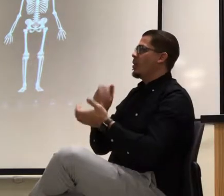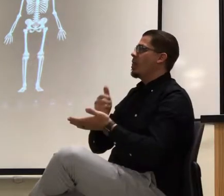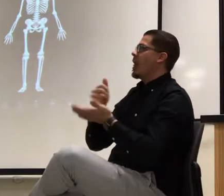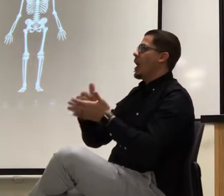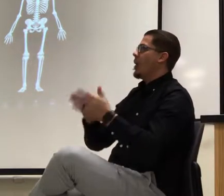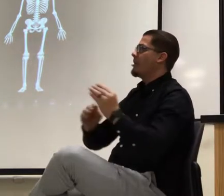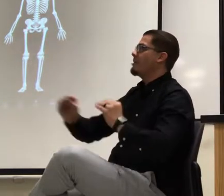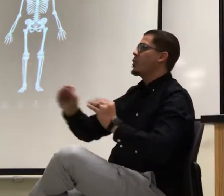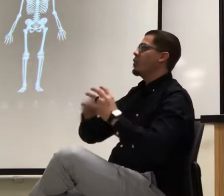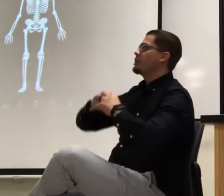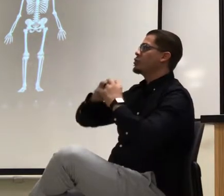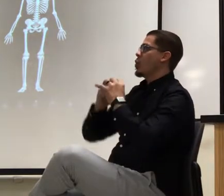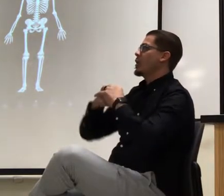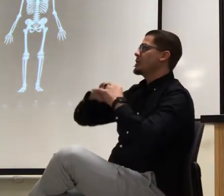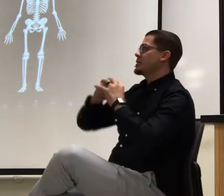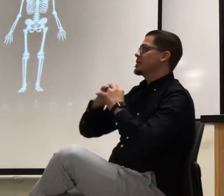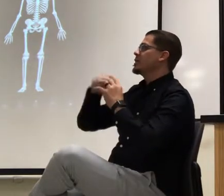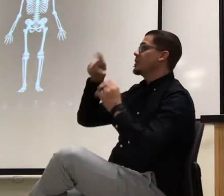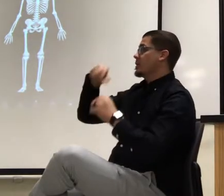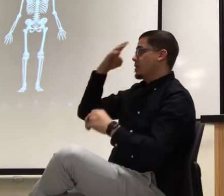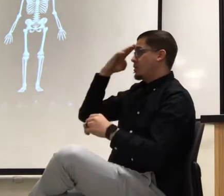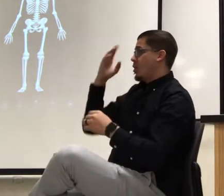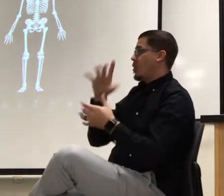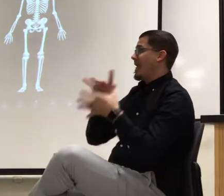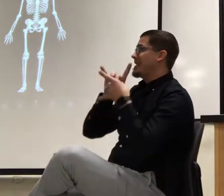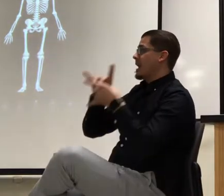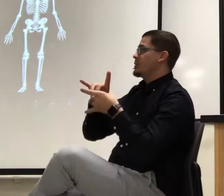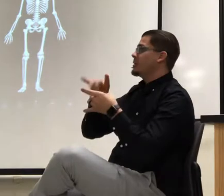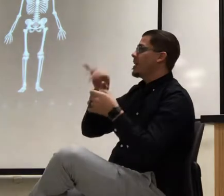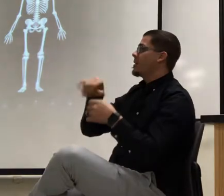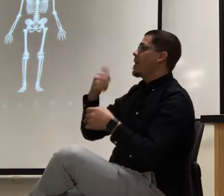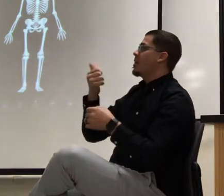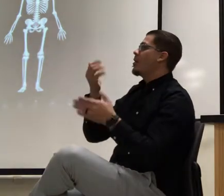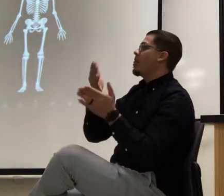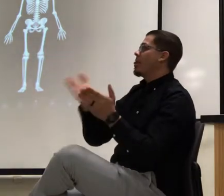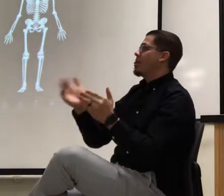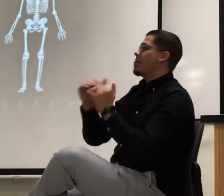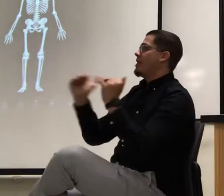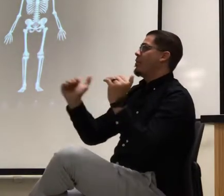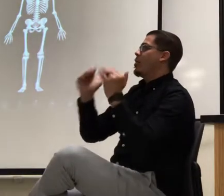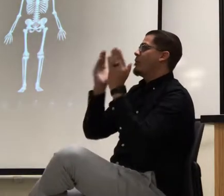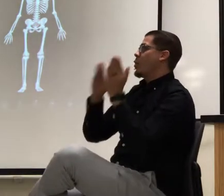So you have to know their attachments. That's another level of organization.